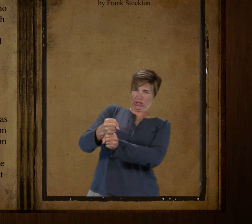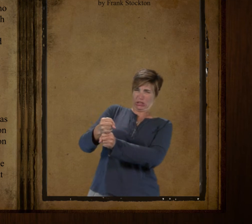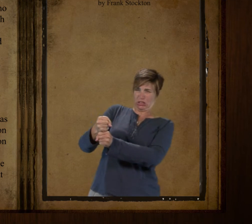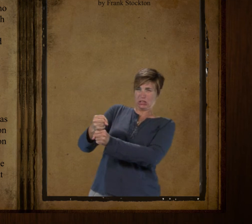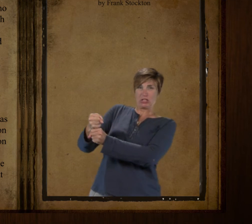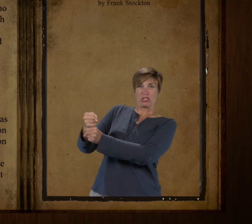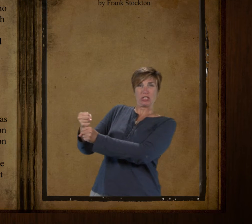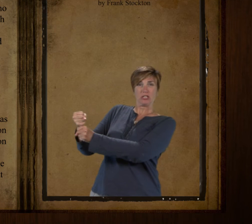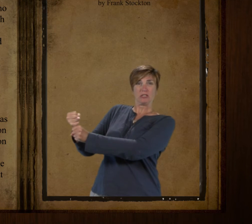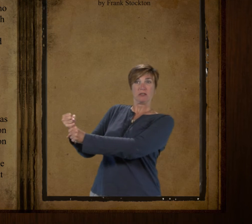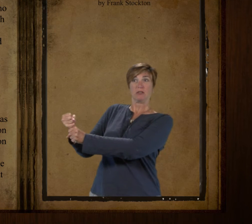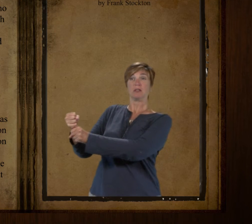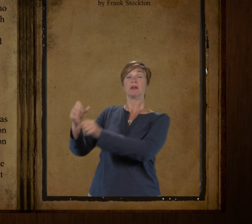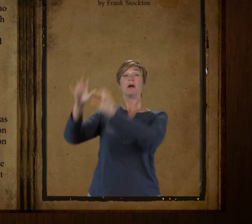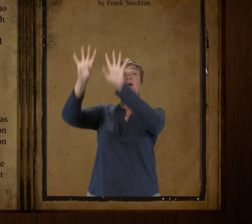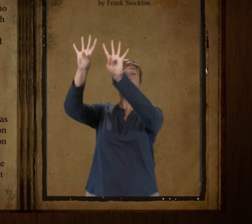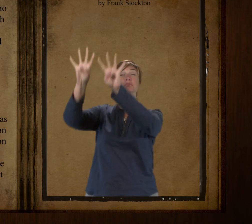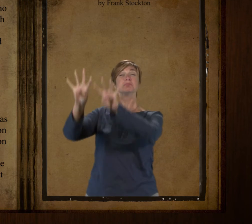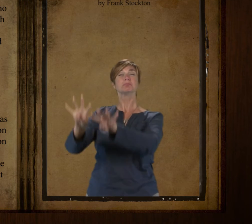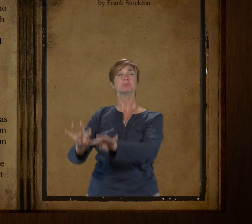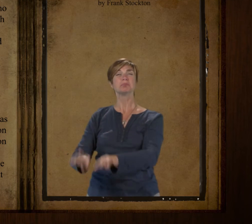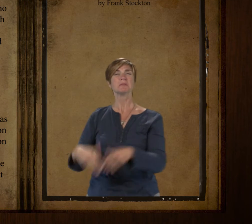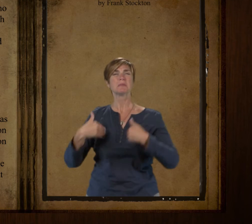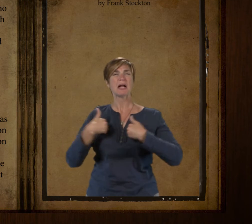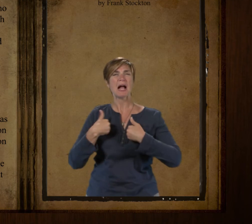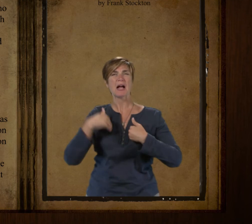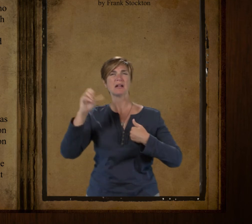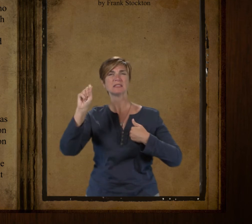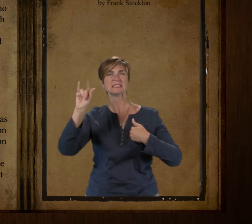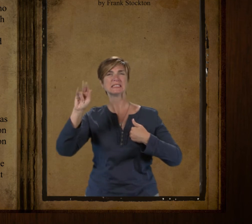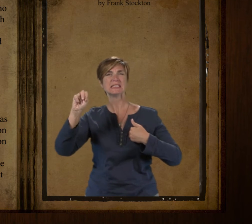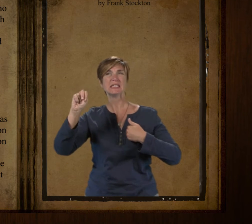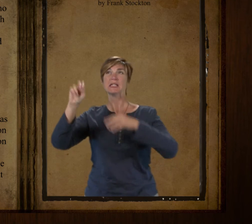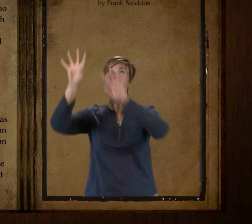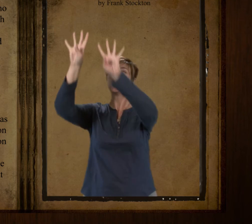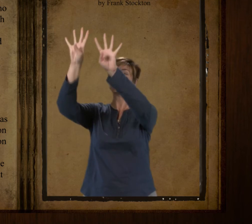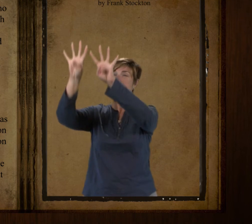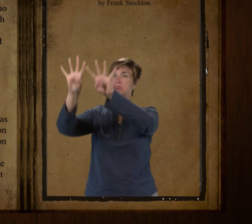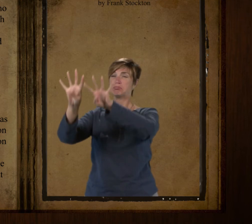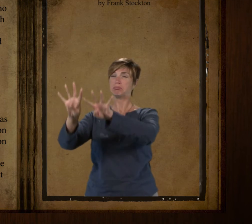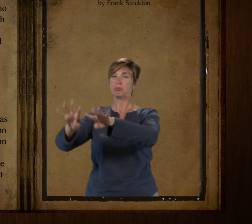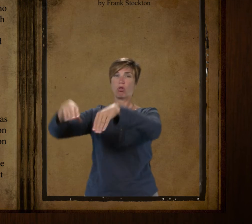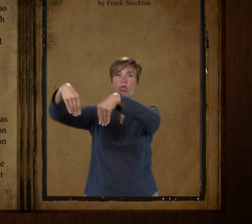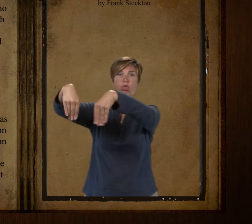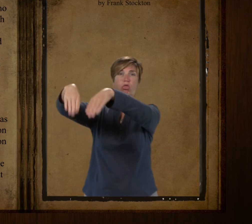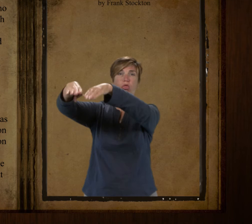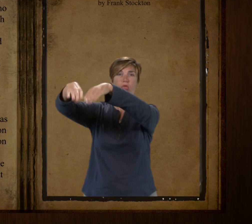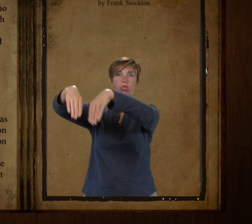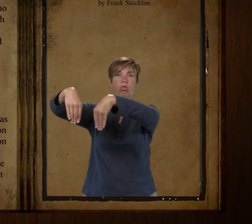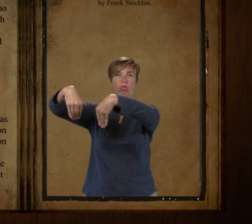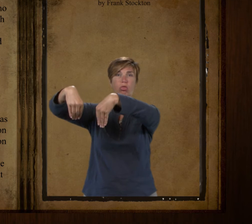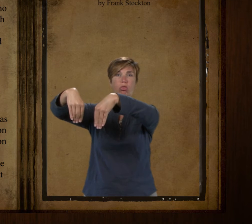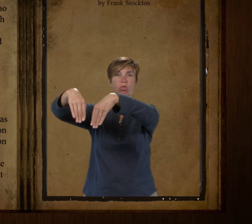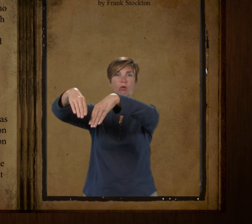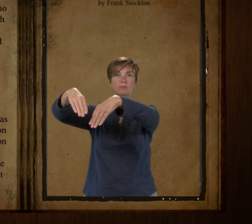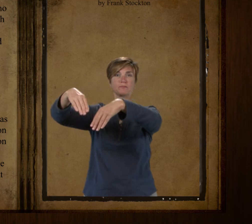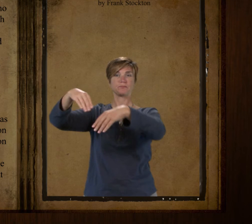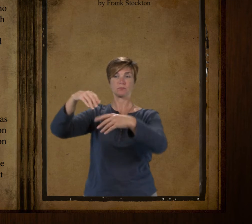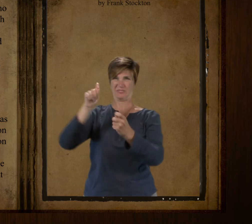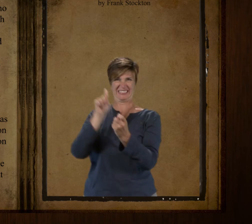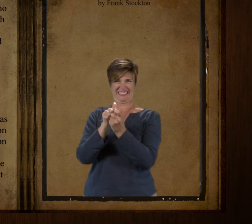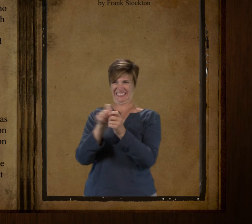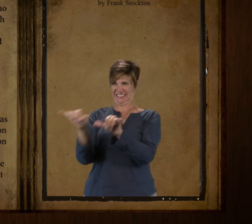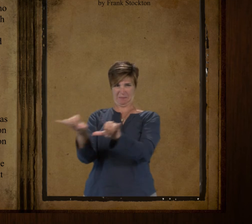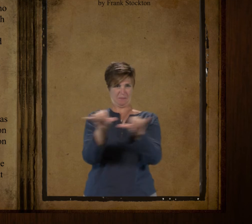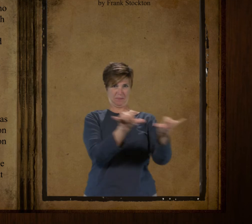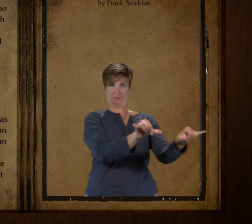skins on the inside, it was impossible that any noise or suggestion should come from within to the person